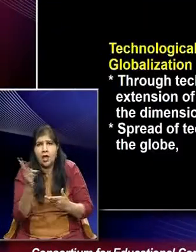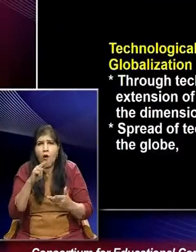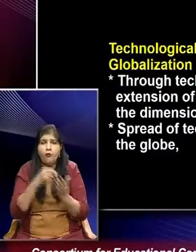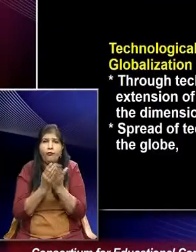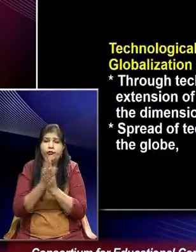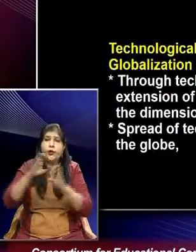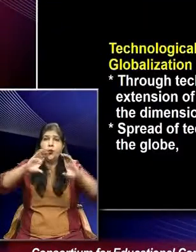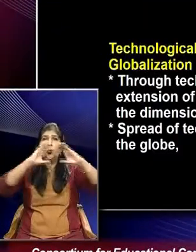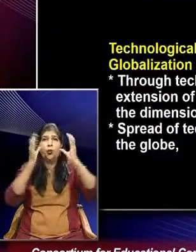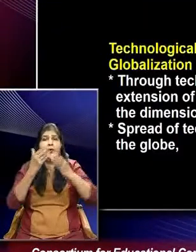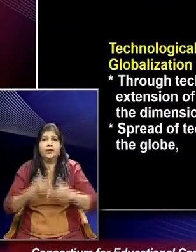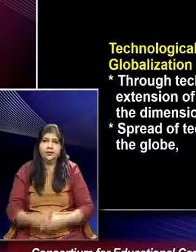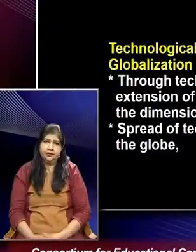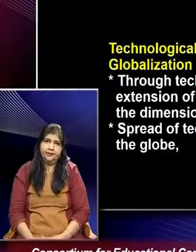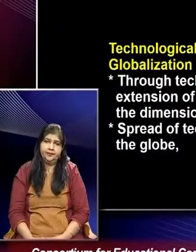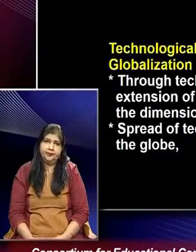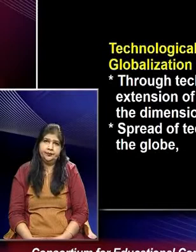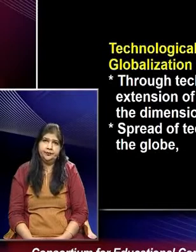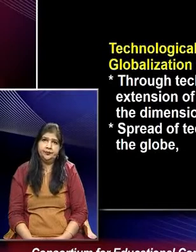of globalization.